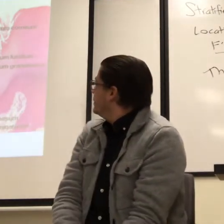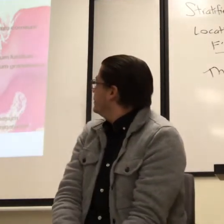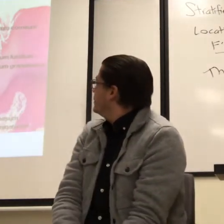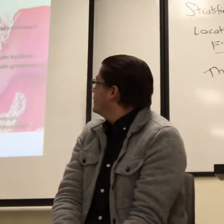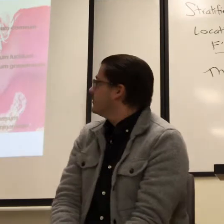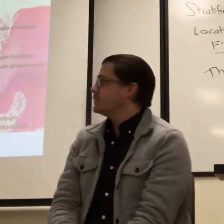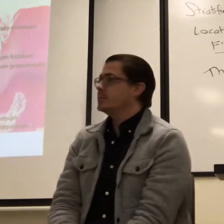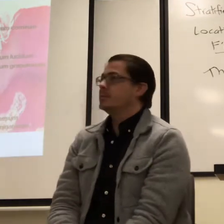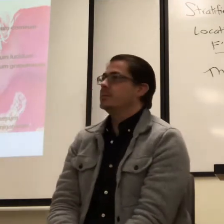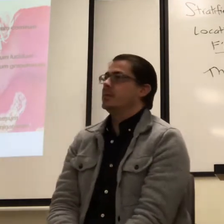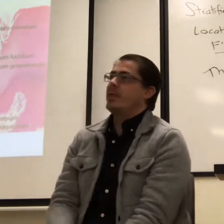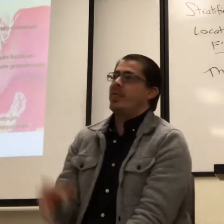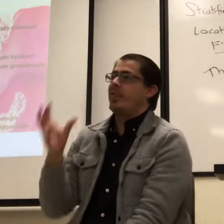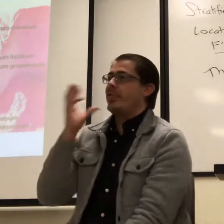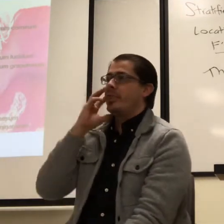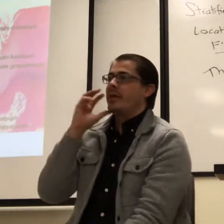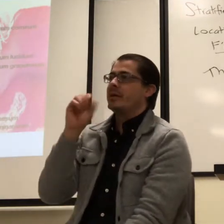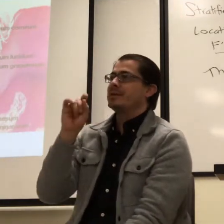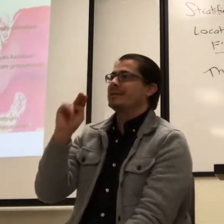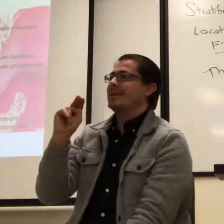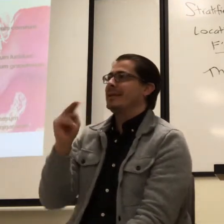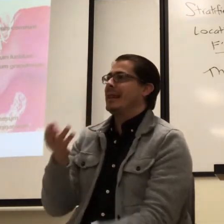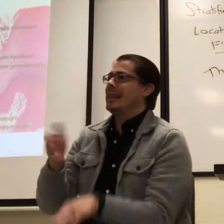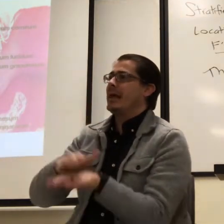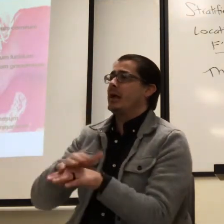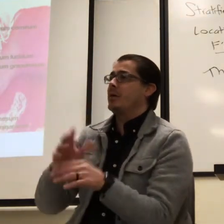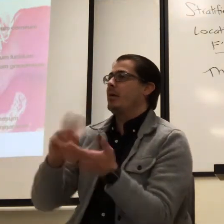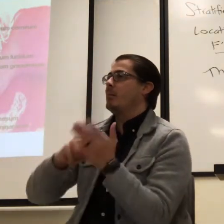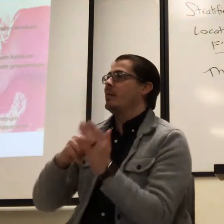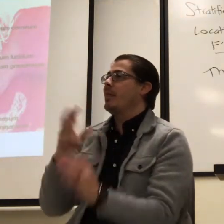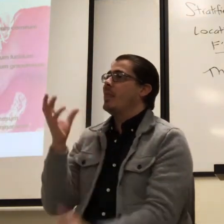Thick skin, thick layer of keratin.